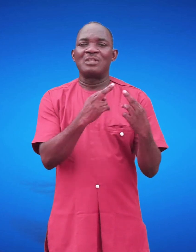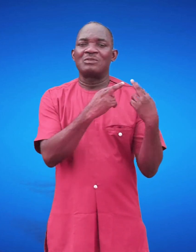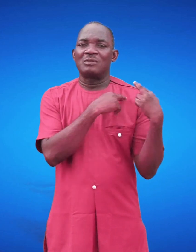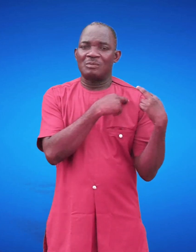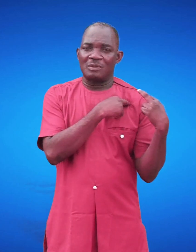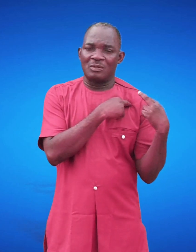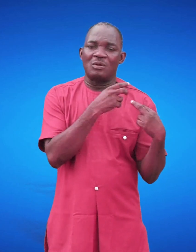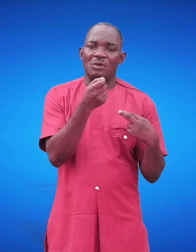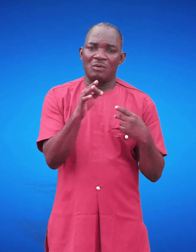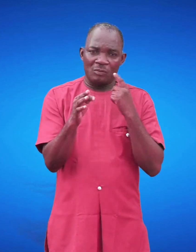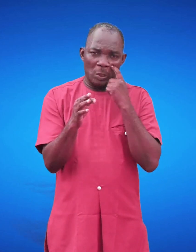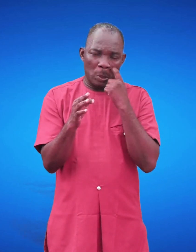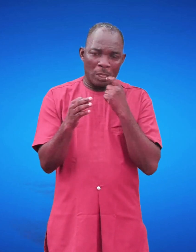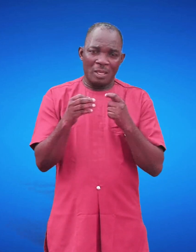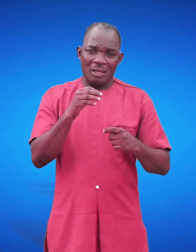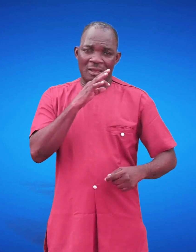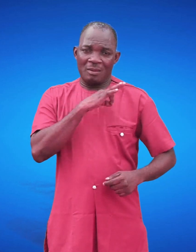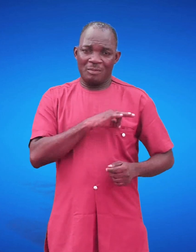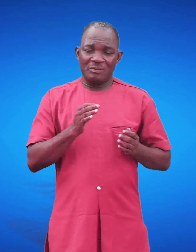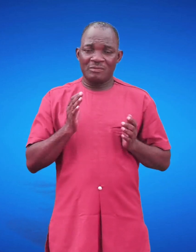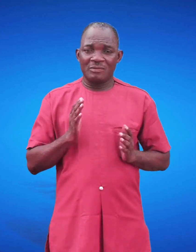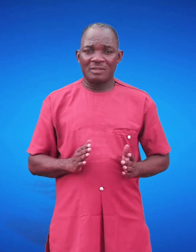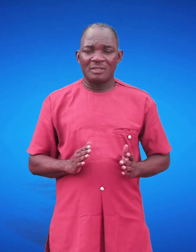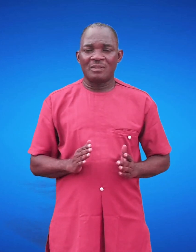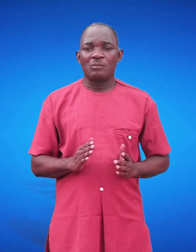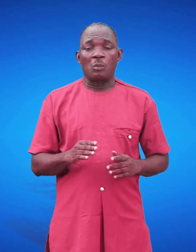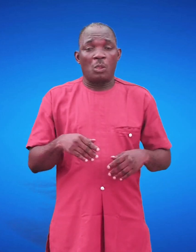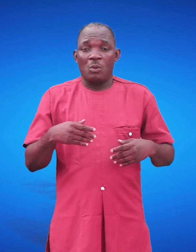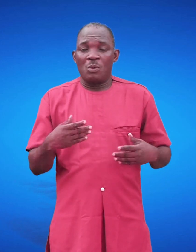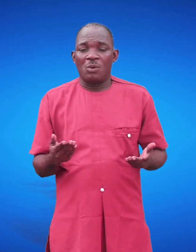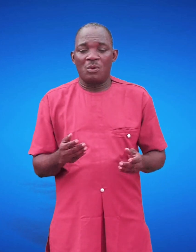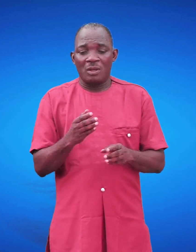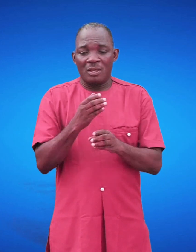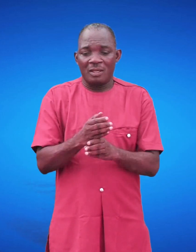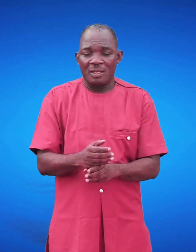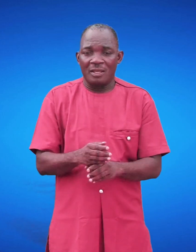Responsibilities of beneficiaries or caregivers.